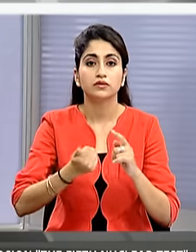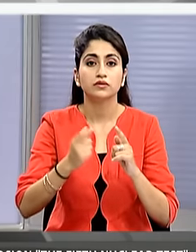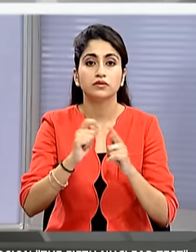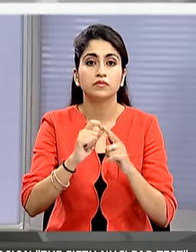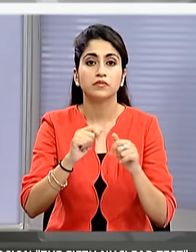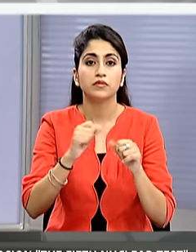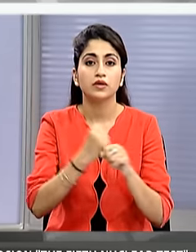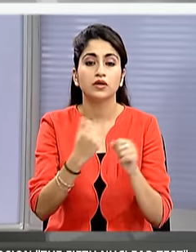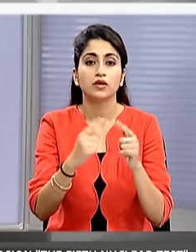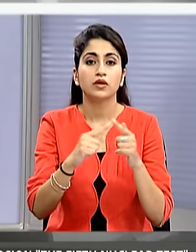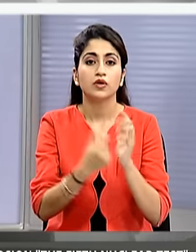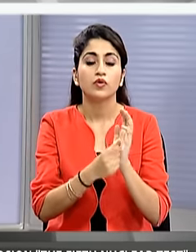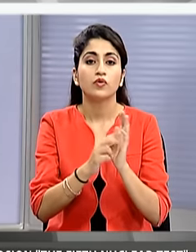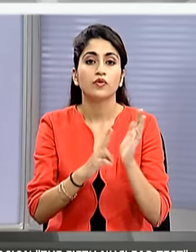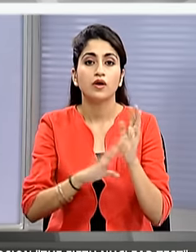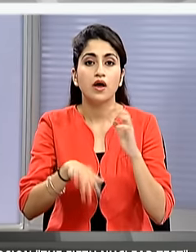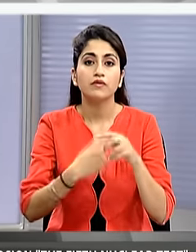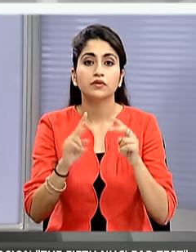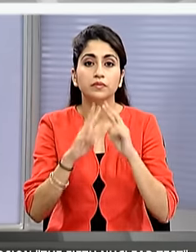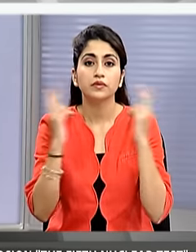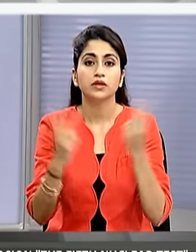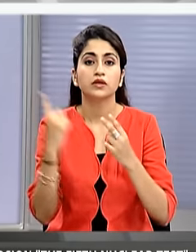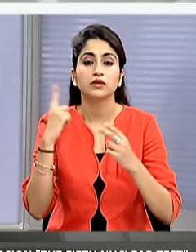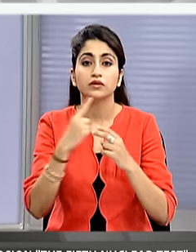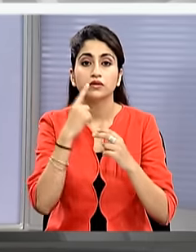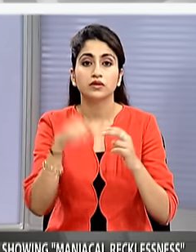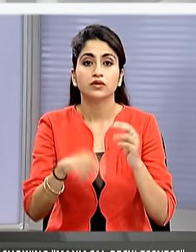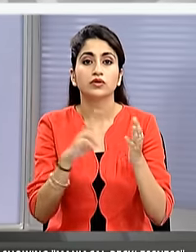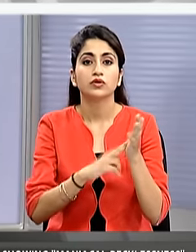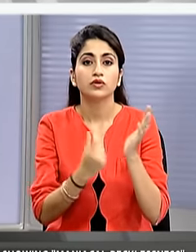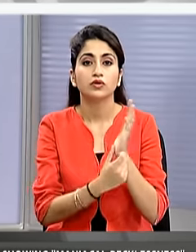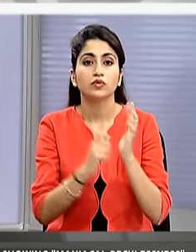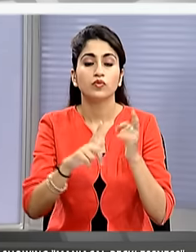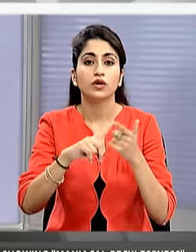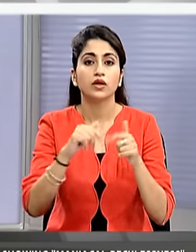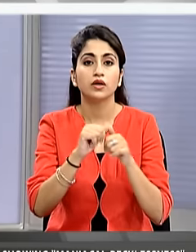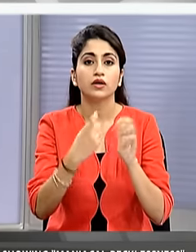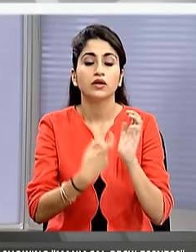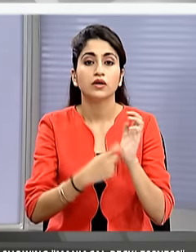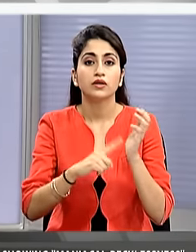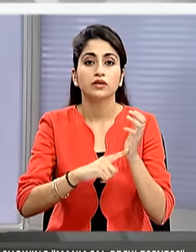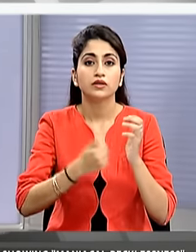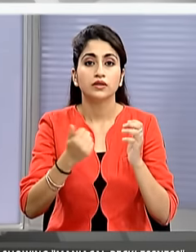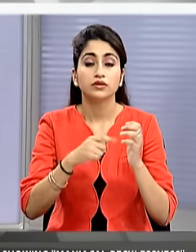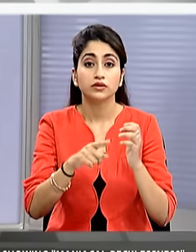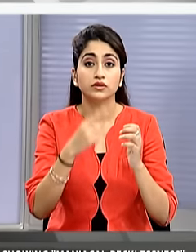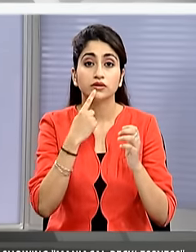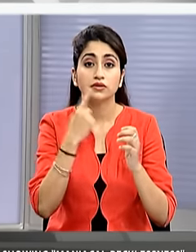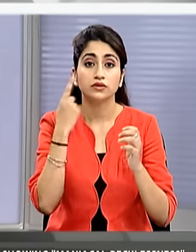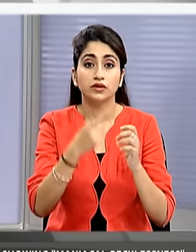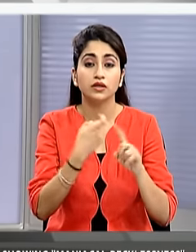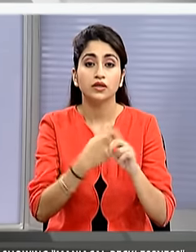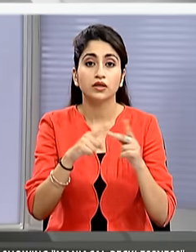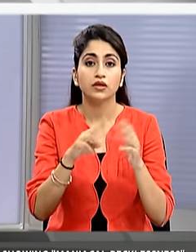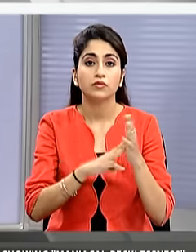in Laos PDR after a summit of Asian leaders said it was a nuclear test. She said North Korean leader Kim Jong-un was